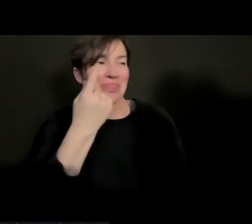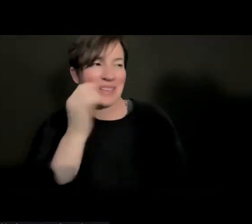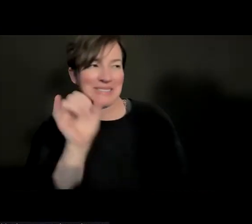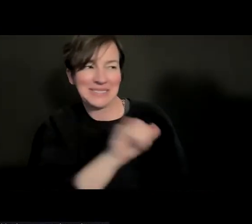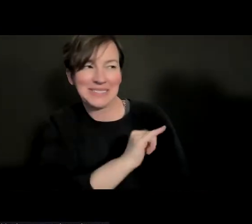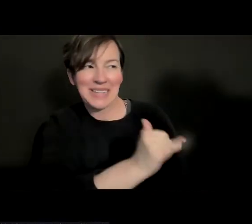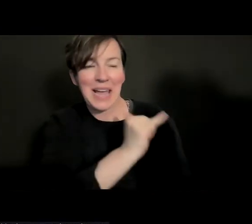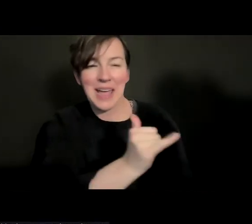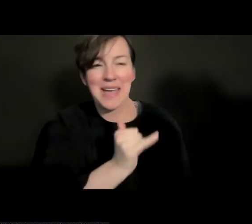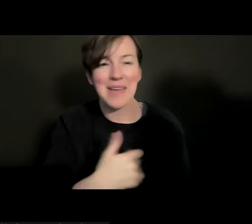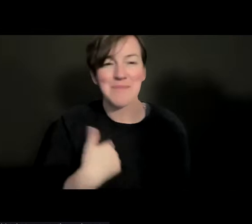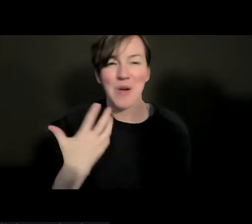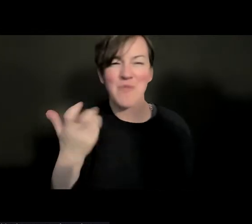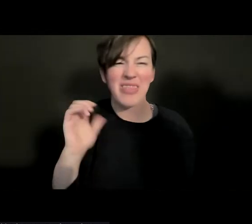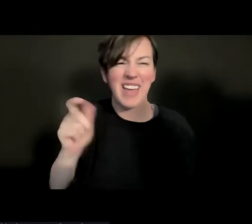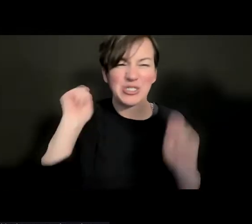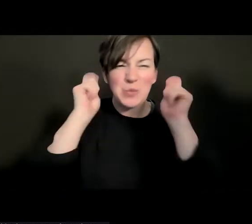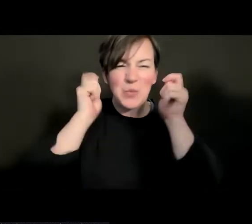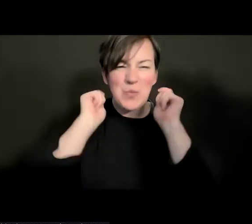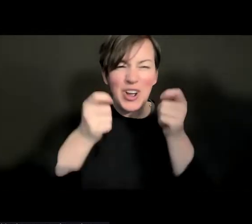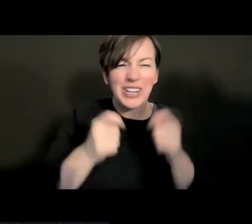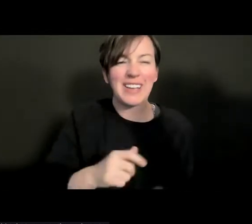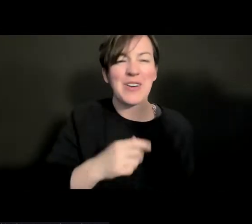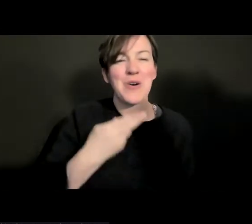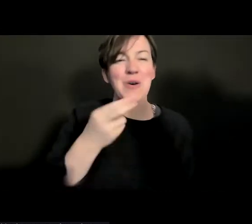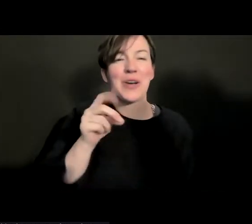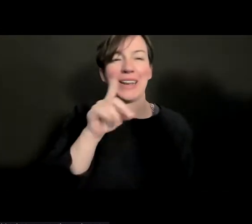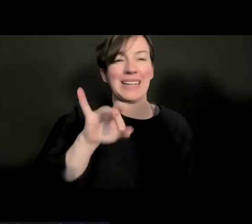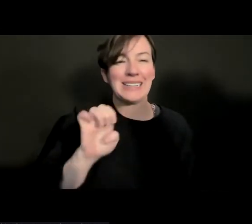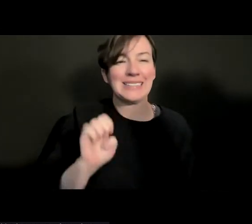question. Schoolfunder.com.